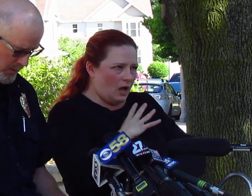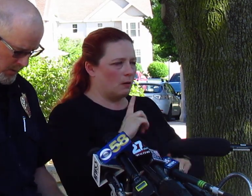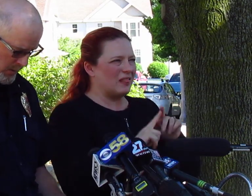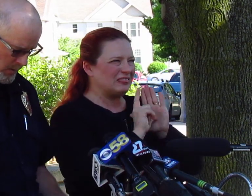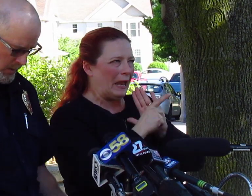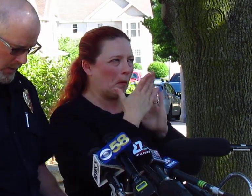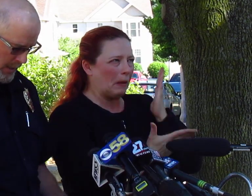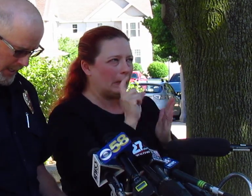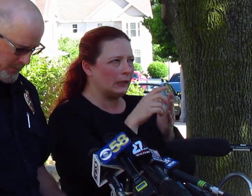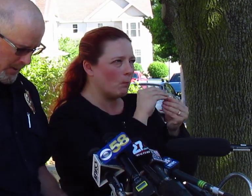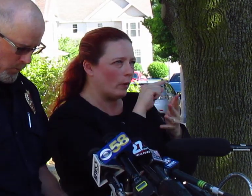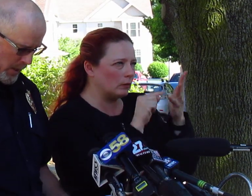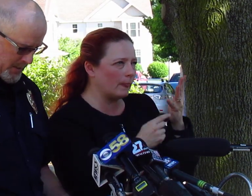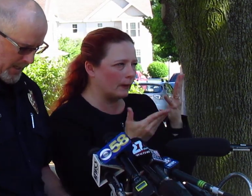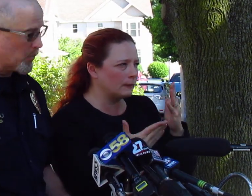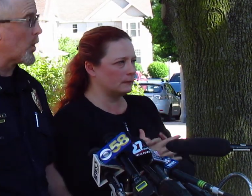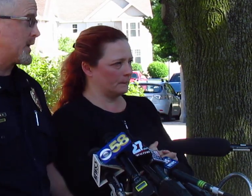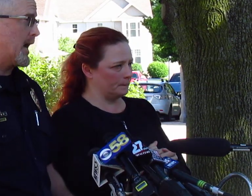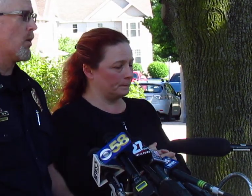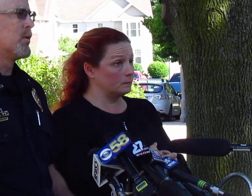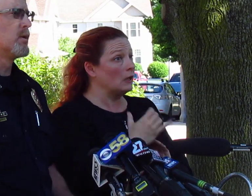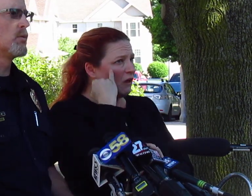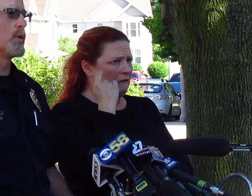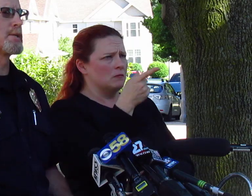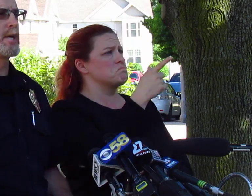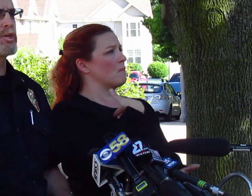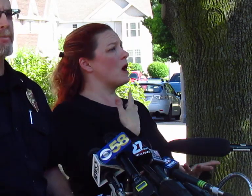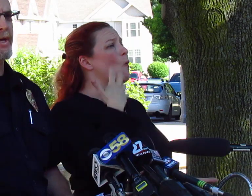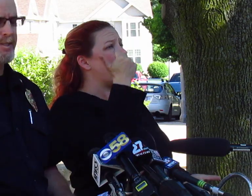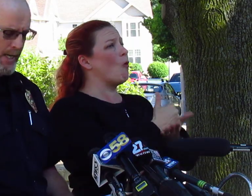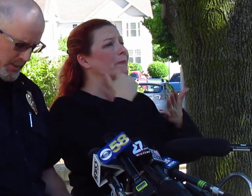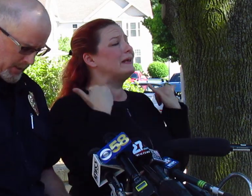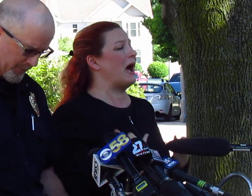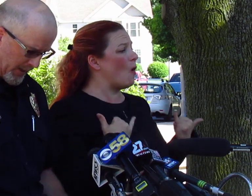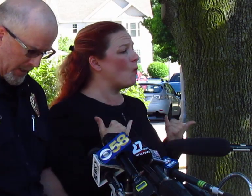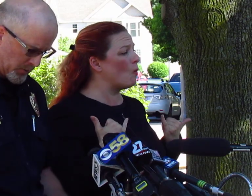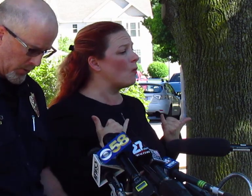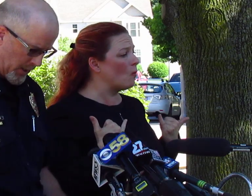housed. If someone wants to help right now, what the Sunshine Place